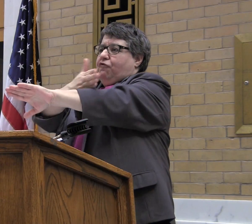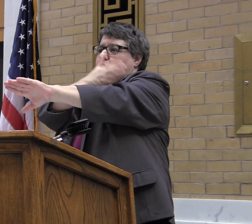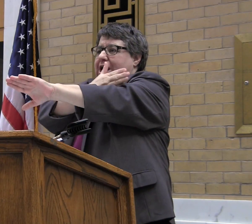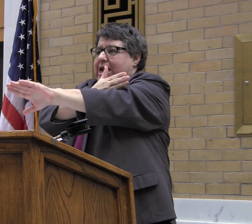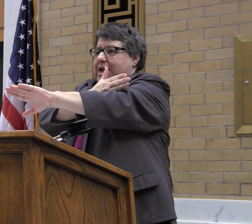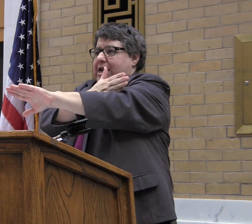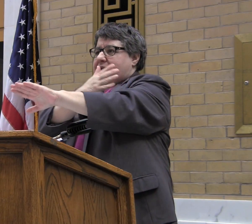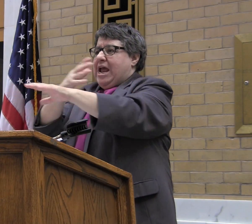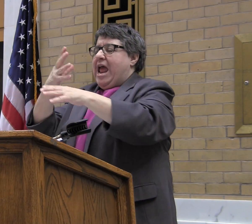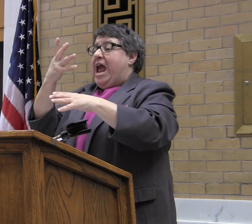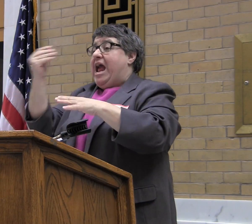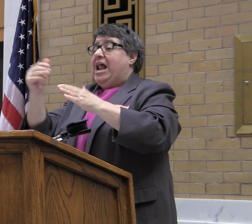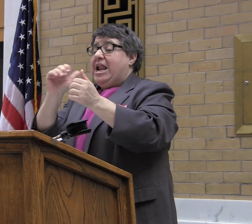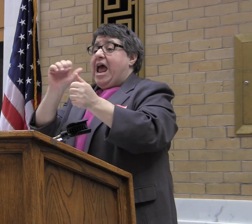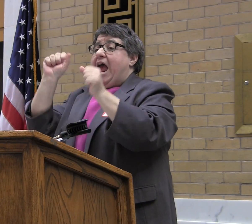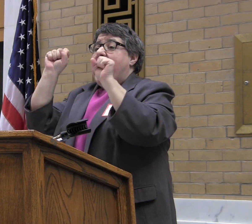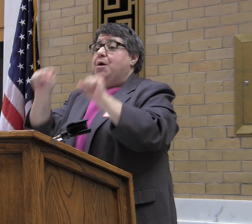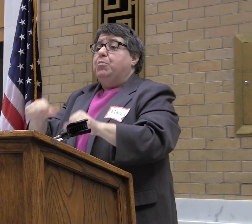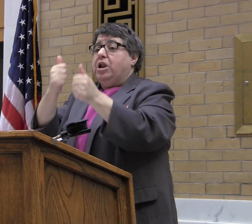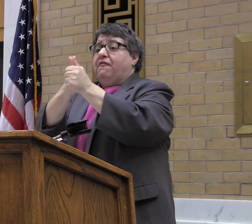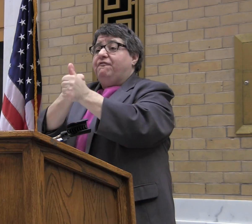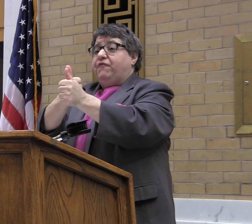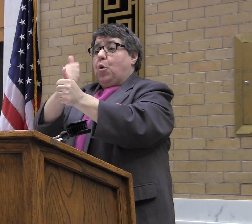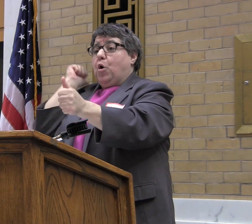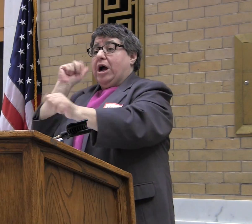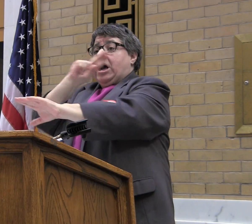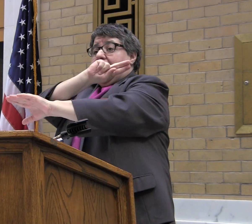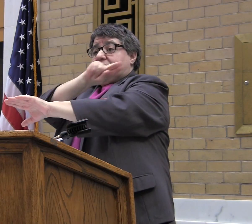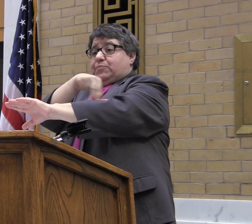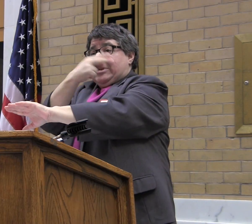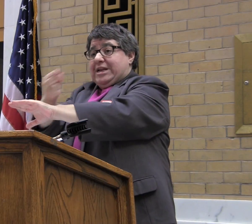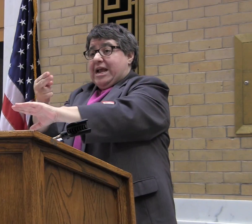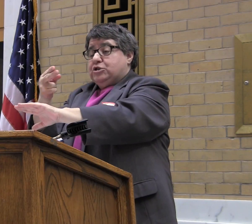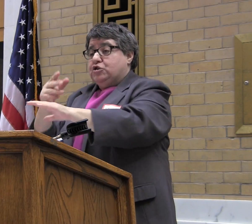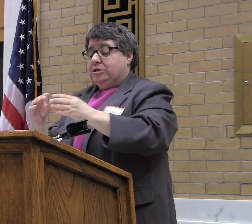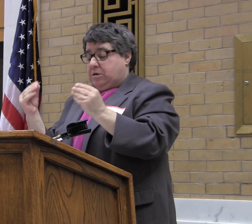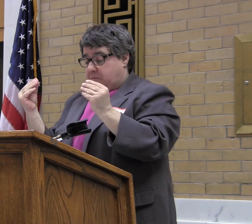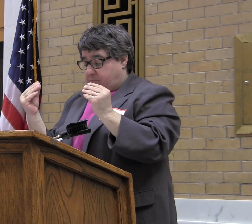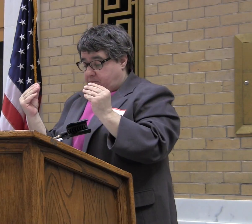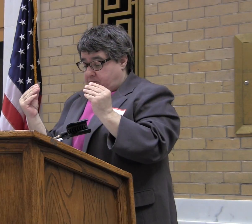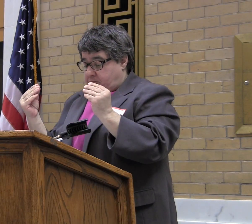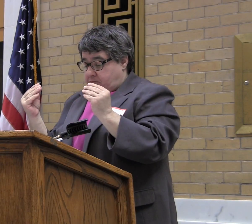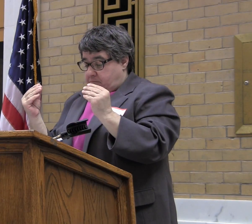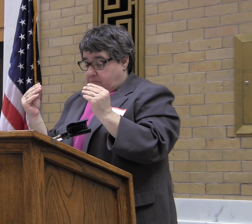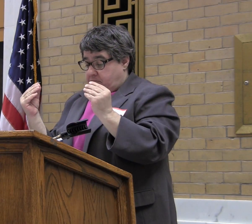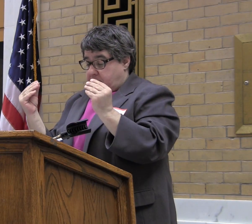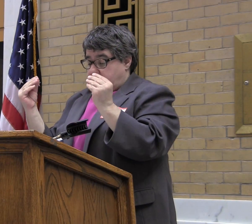That type of teamwork leads to recovery and the ability to avoid hospitalizations.